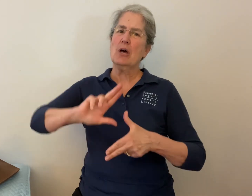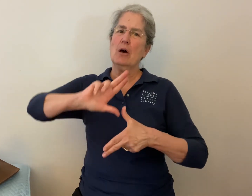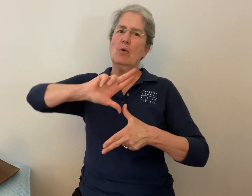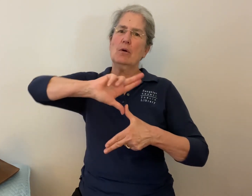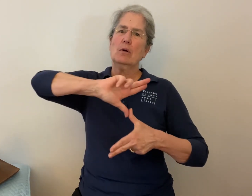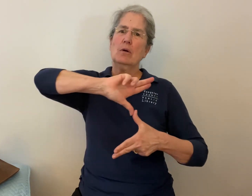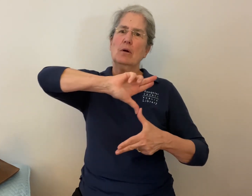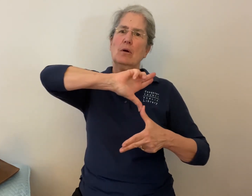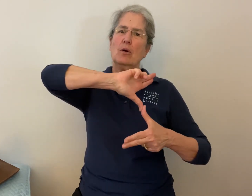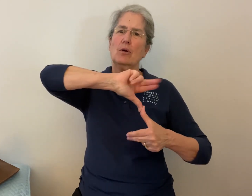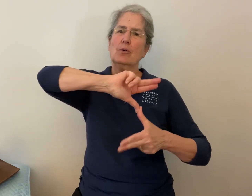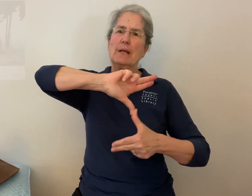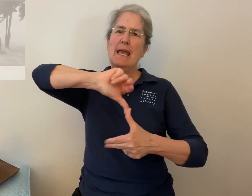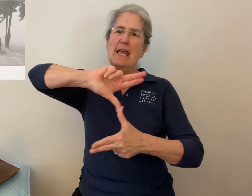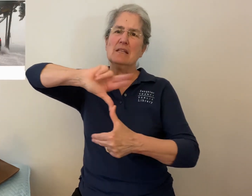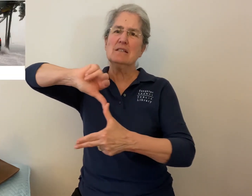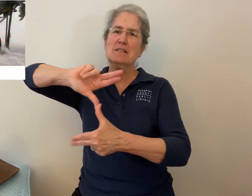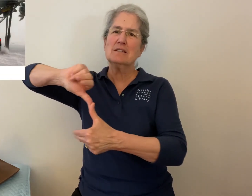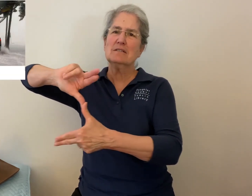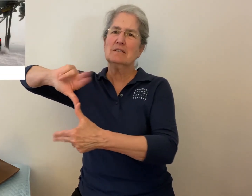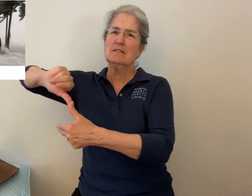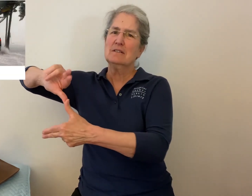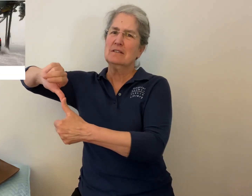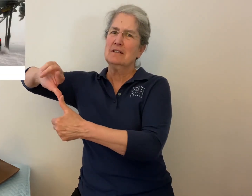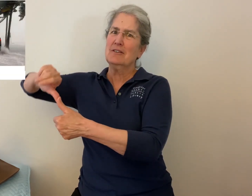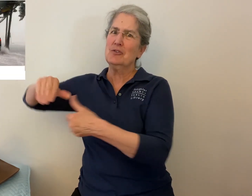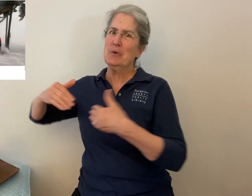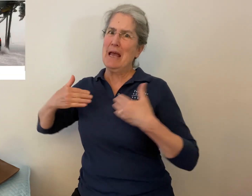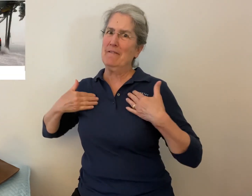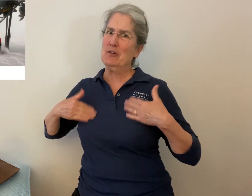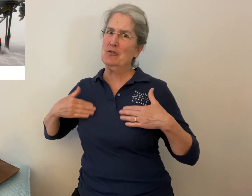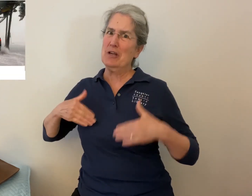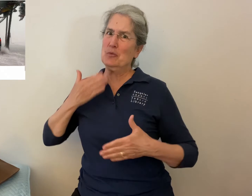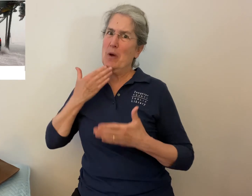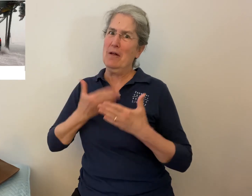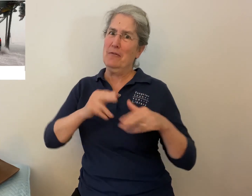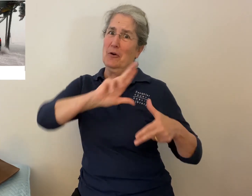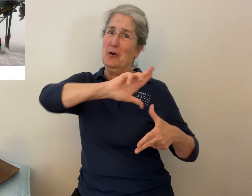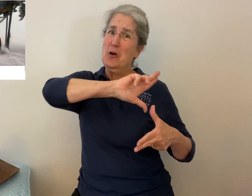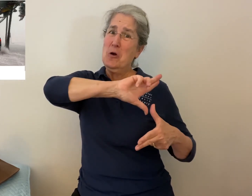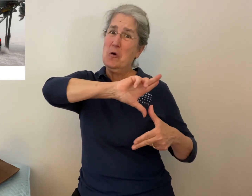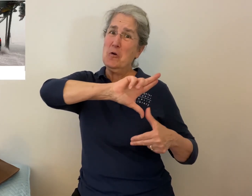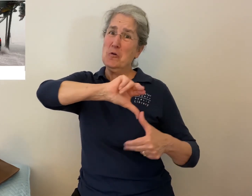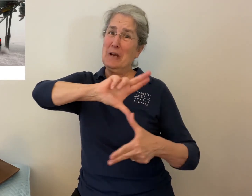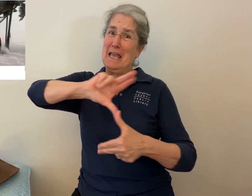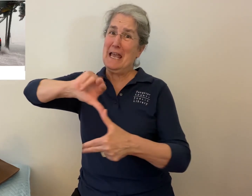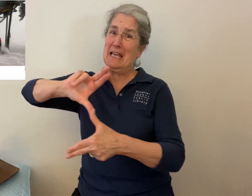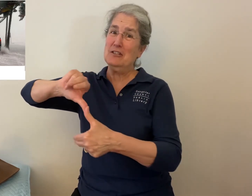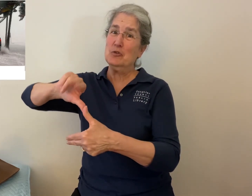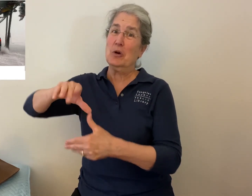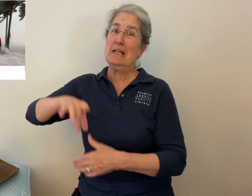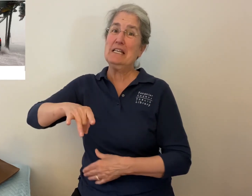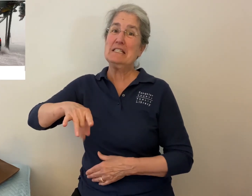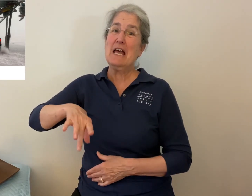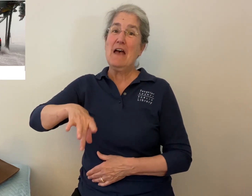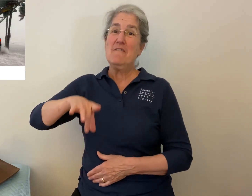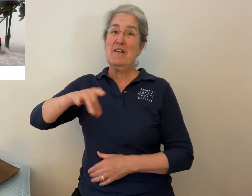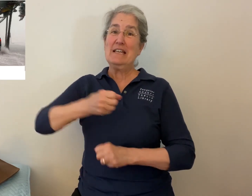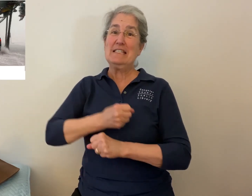also hurricanes. You would have to dress well for hurricanes, or at least find a